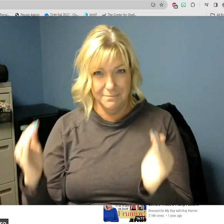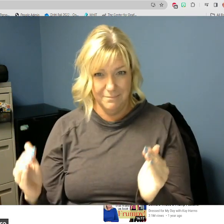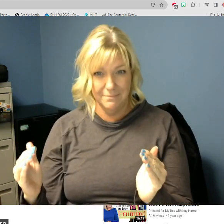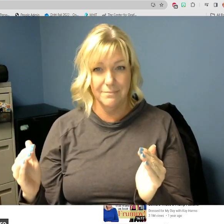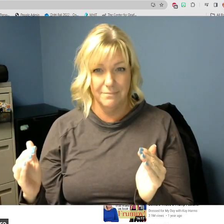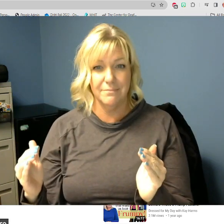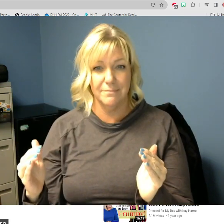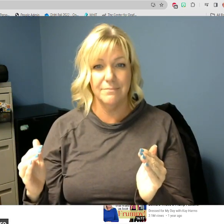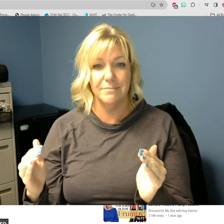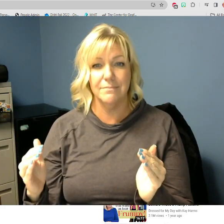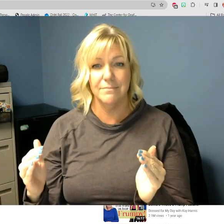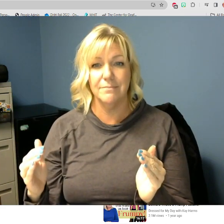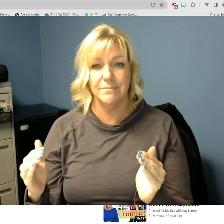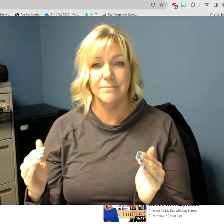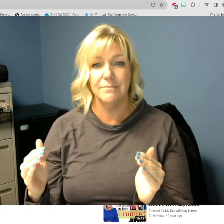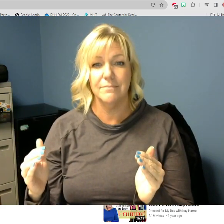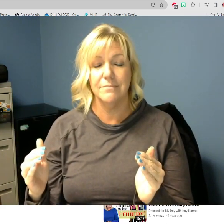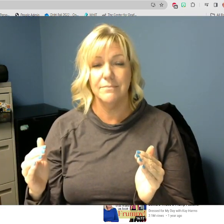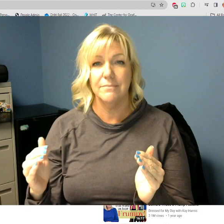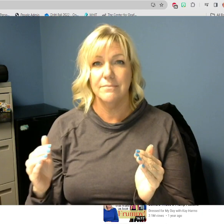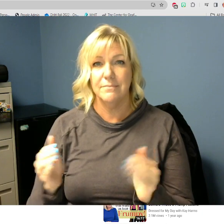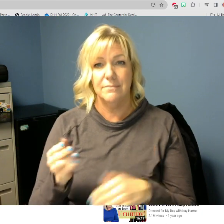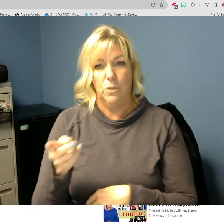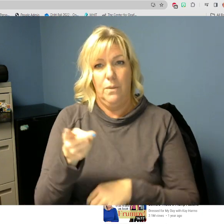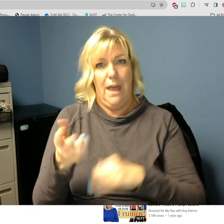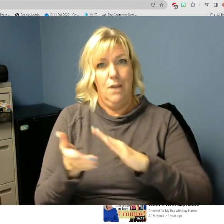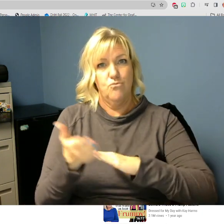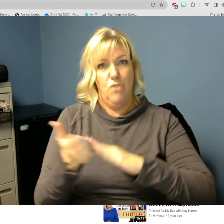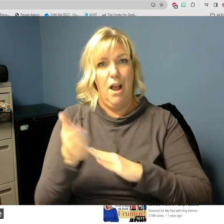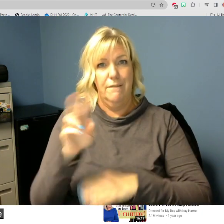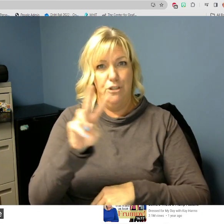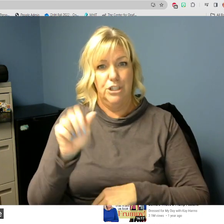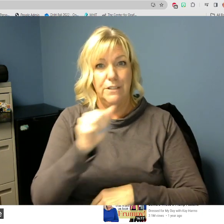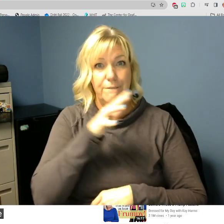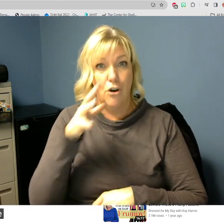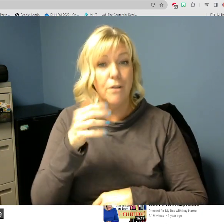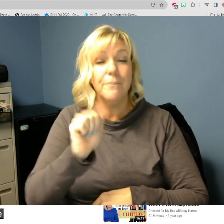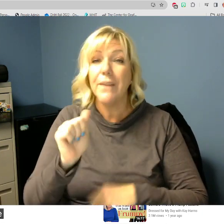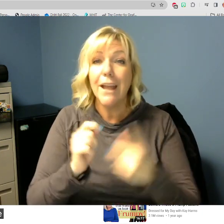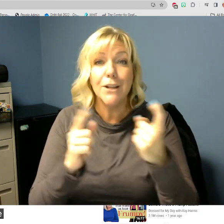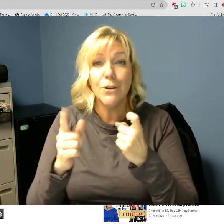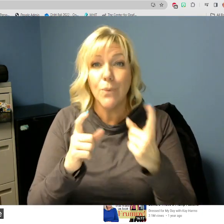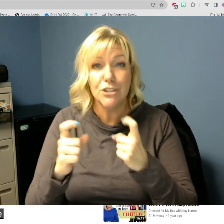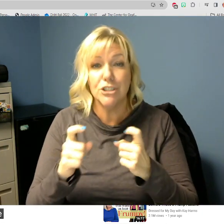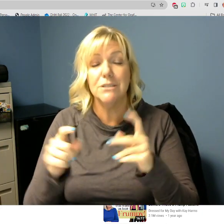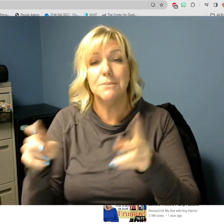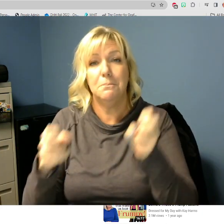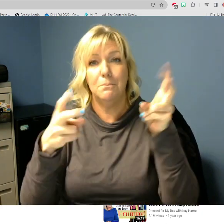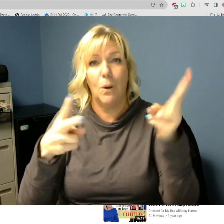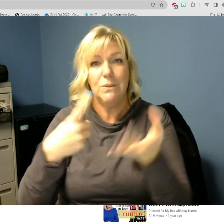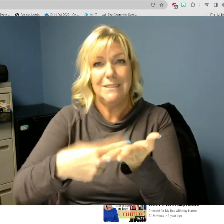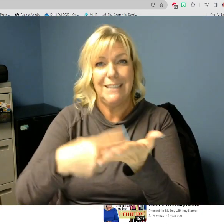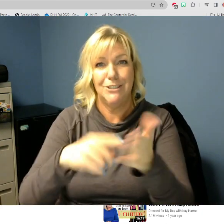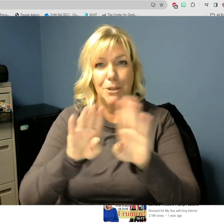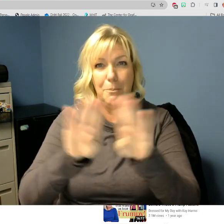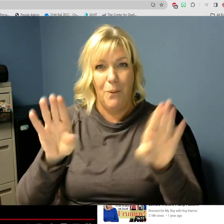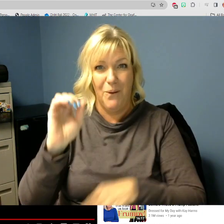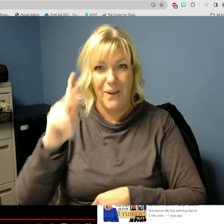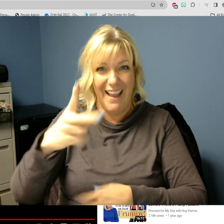ways in which they're functioning in Virginia. If you have questions, you can leave those in the discussion module. Take care.